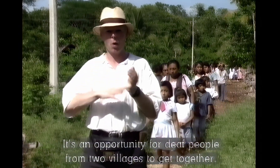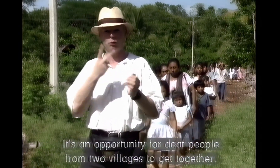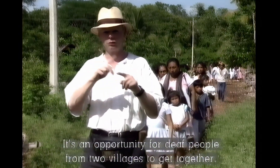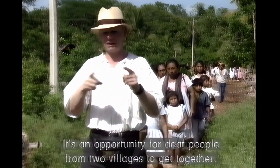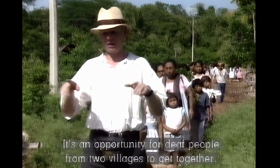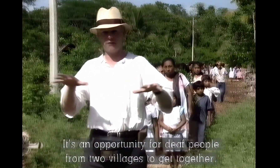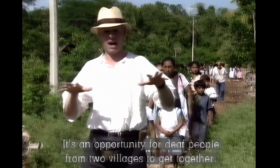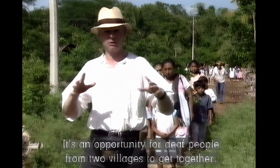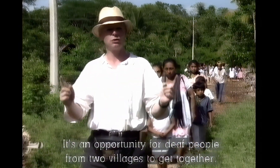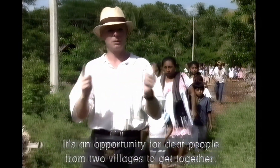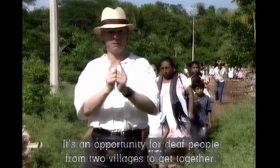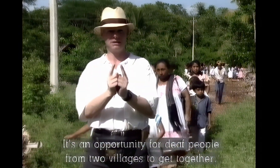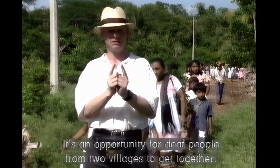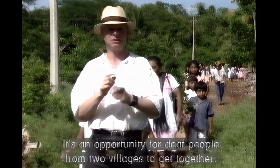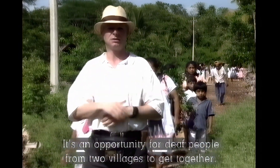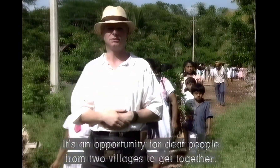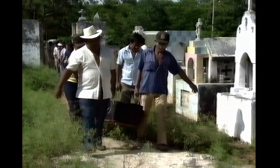people from 2 villages to get together.